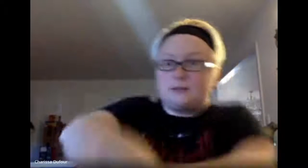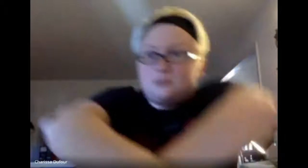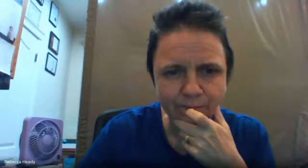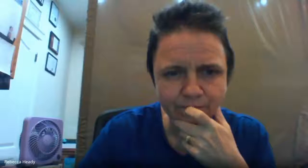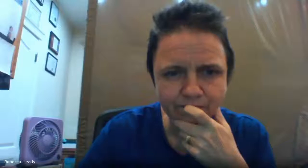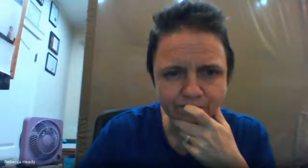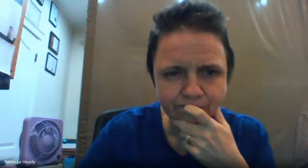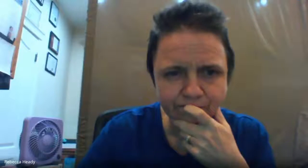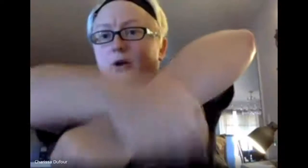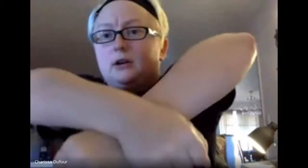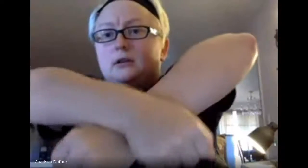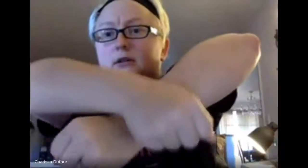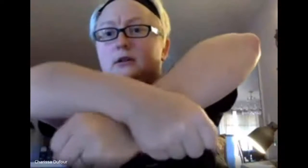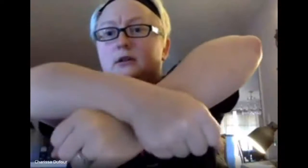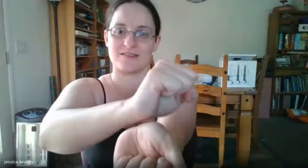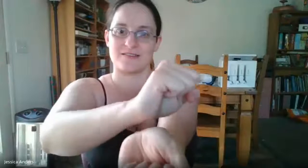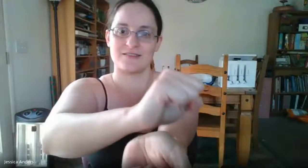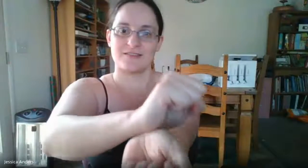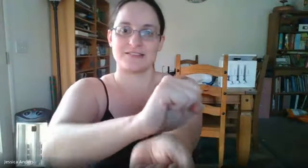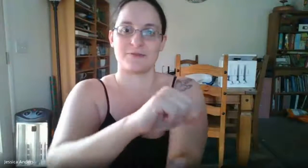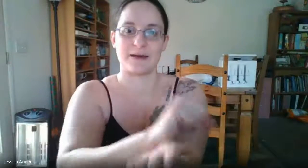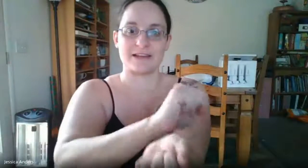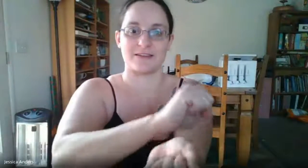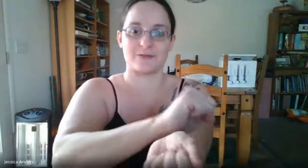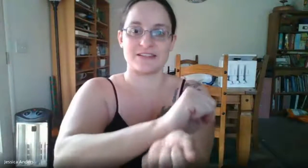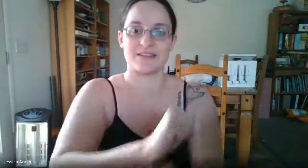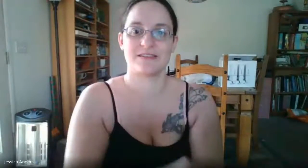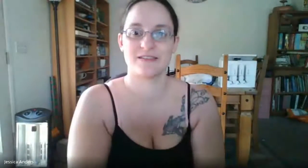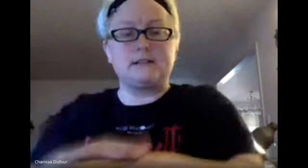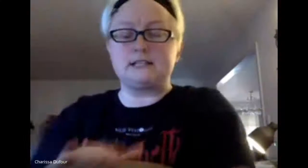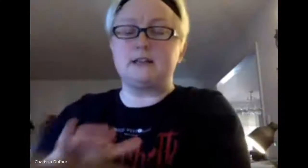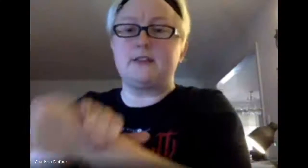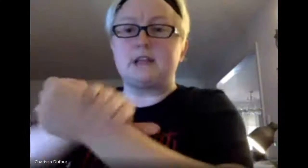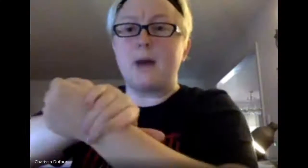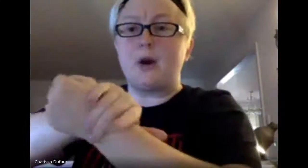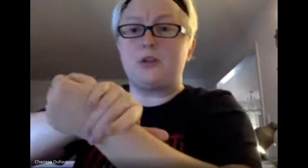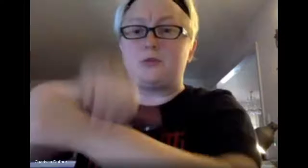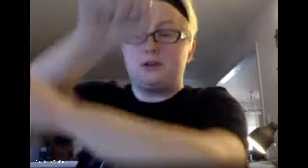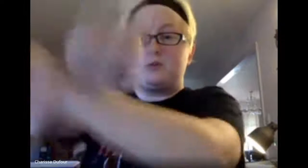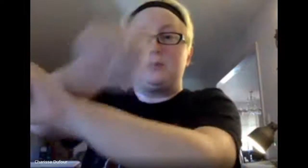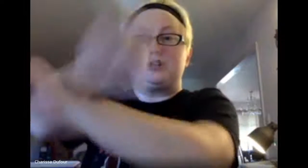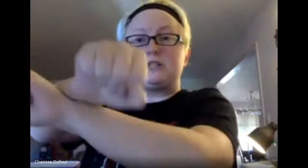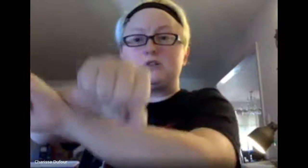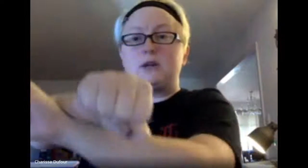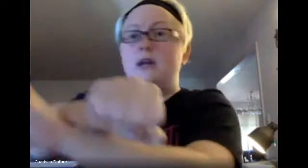the camera. Together. That's what I thought it was. Because it's still on the top part of the wrist. We were just doing, and I'm sure we